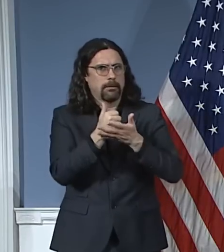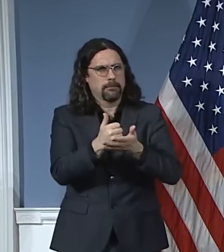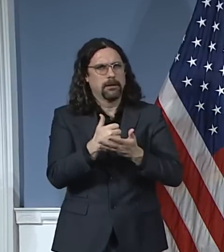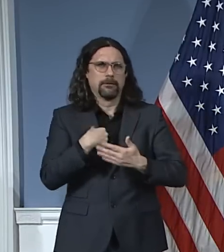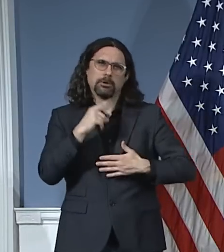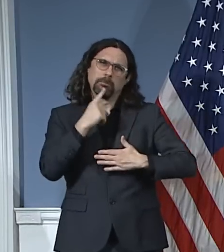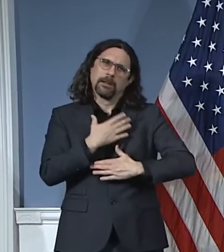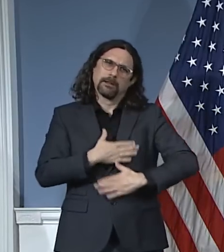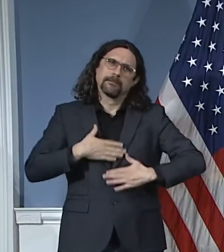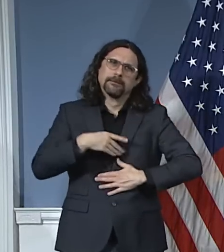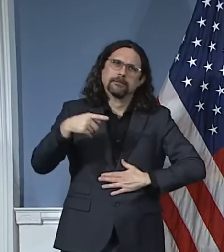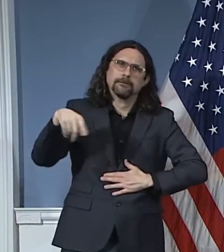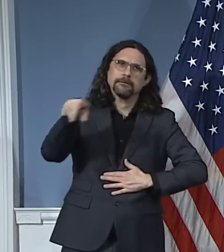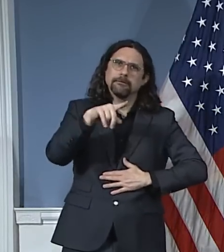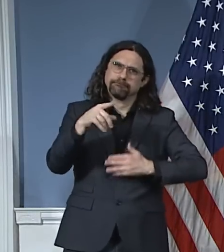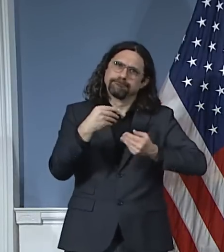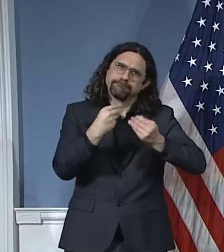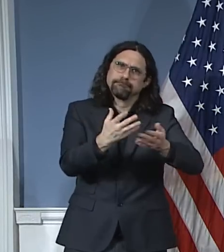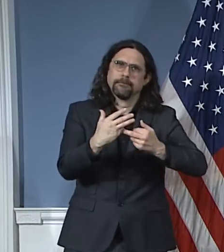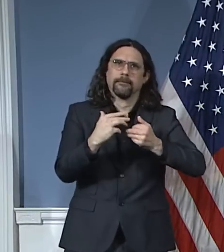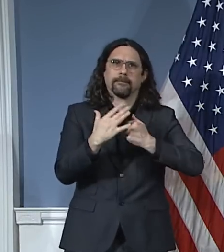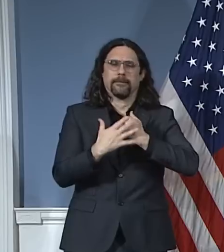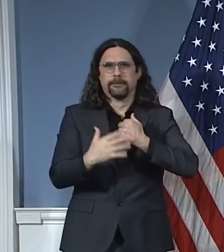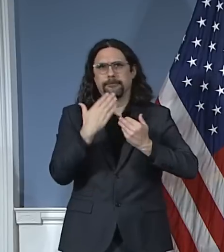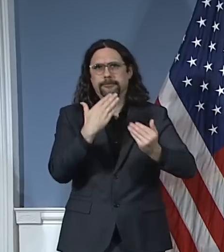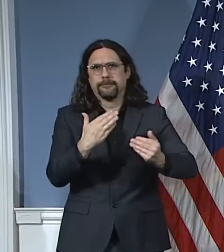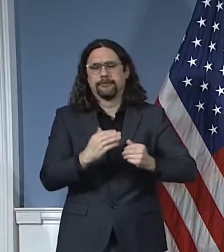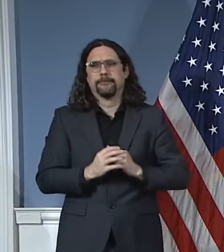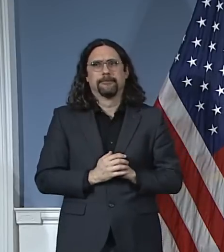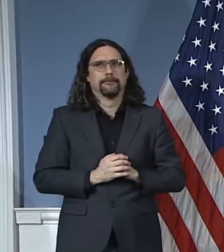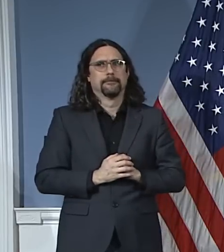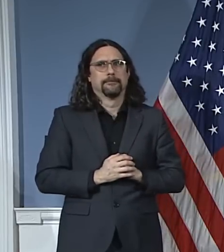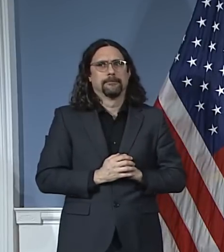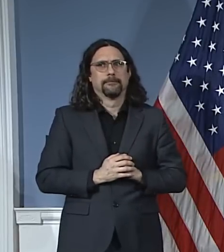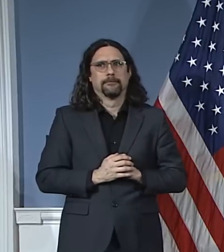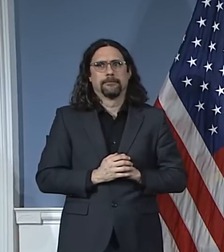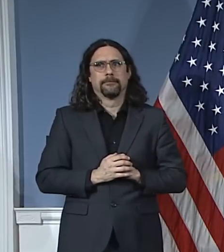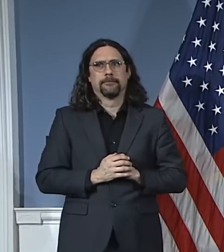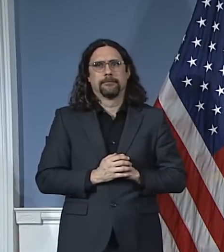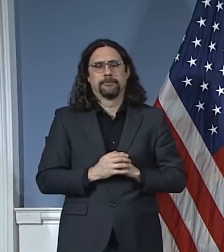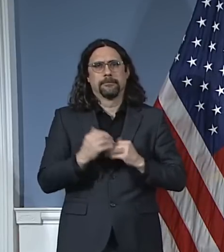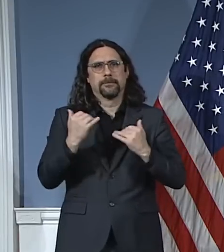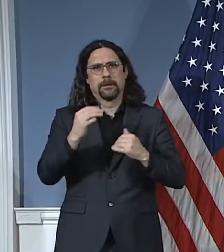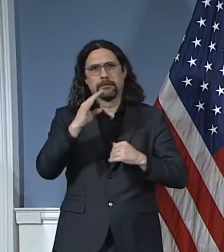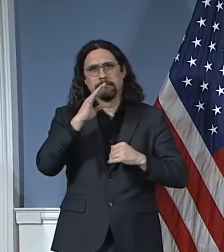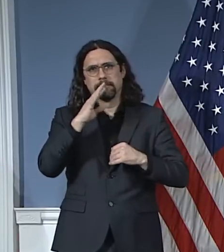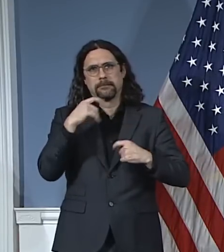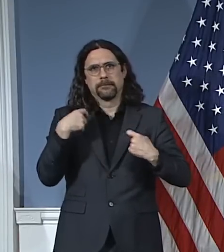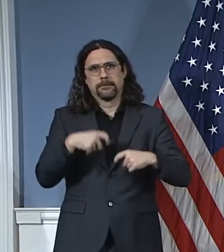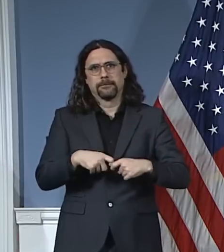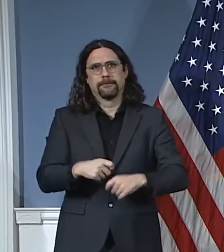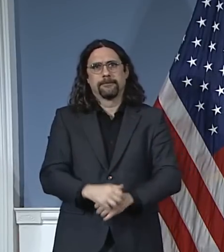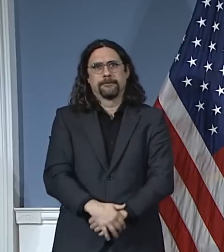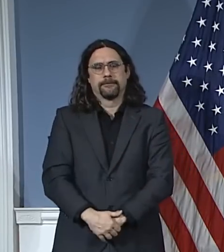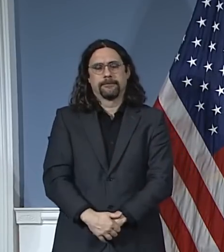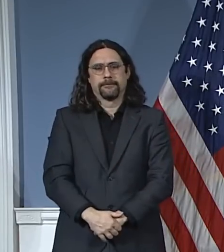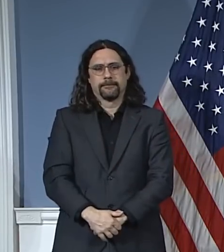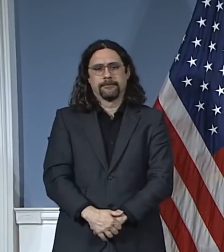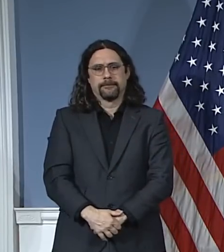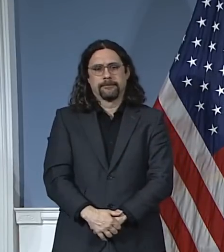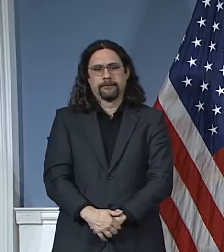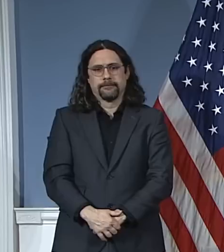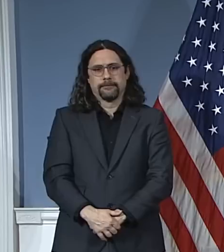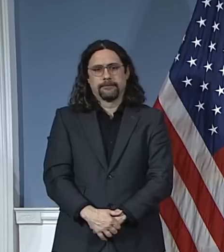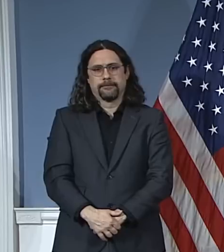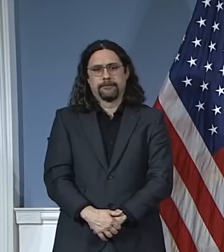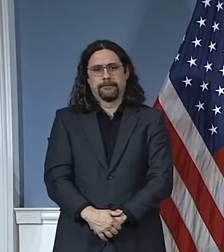comenzando esta noche, solo los negocios esenciales estarán abiertos